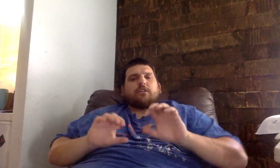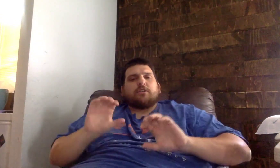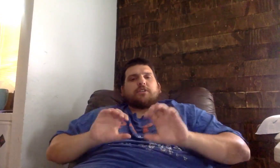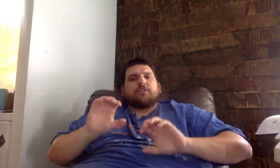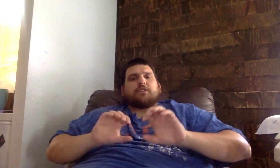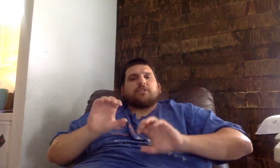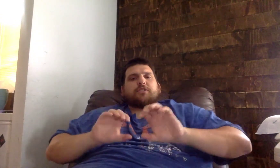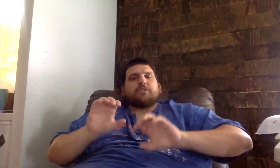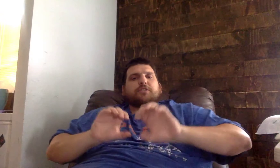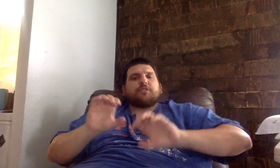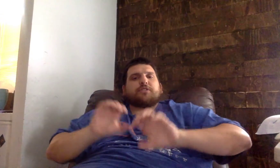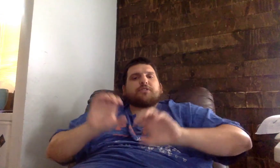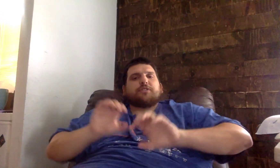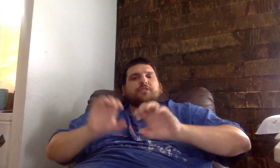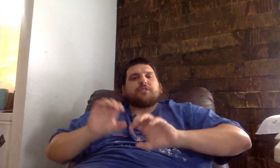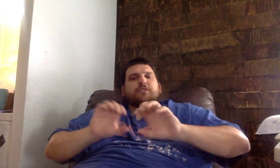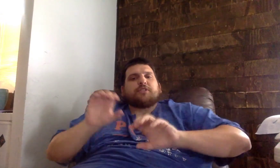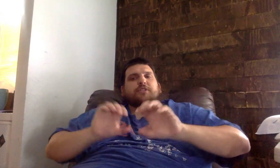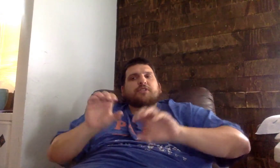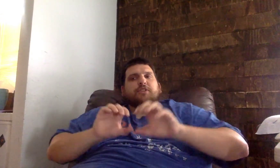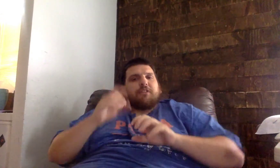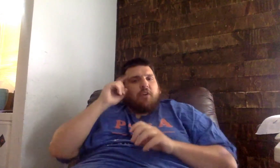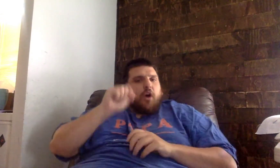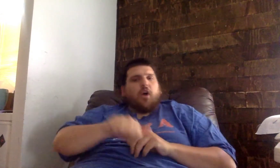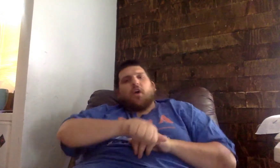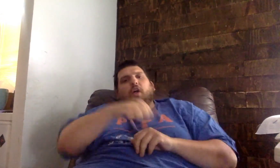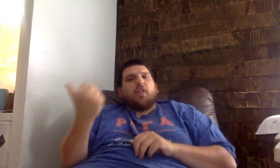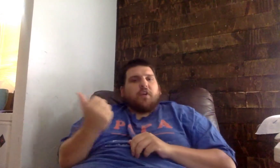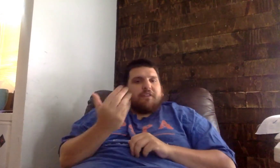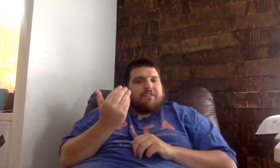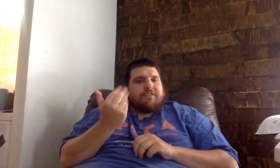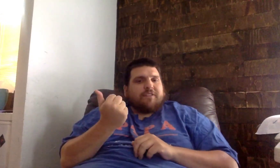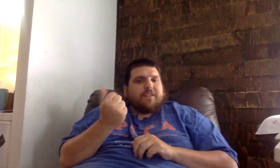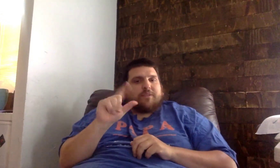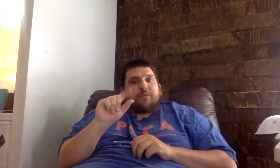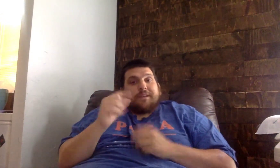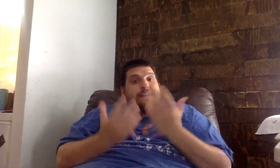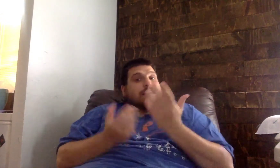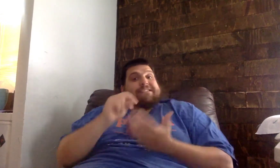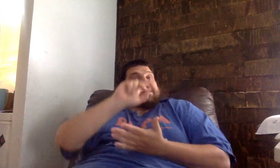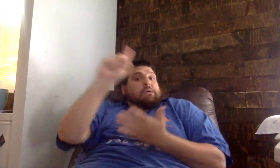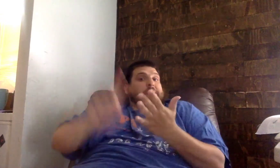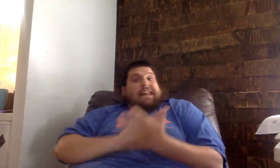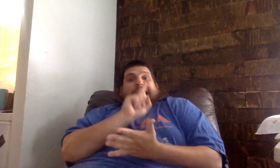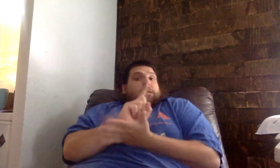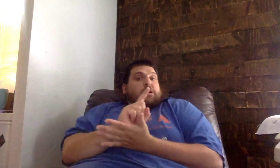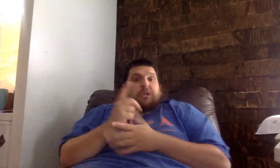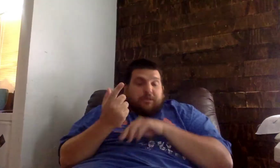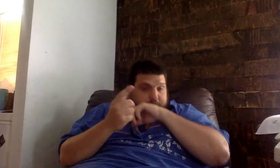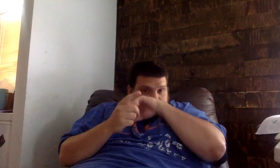in the cold and continue chatting for another 15, 20 minutes, maybe even an